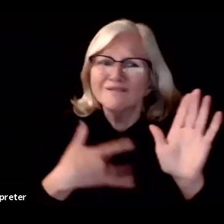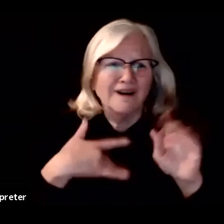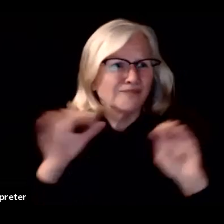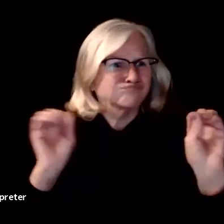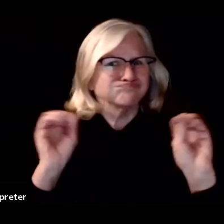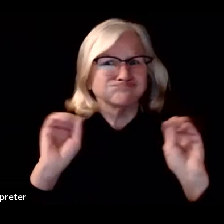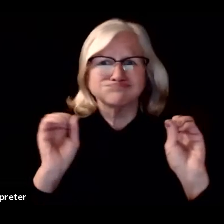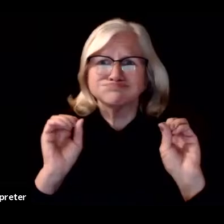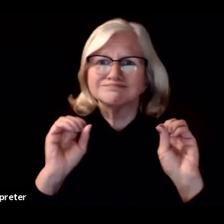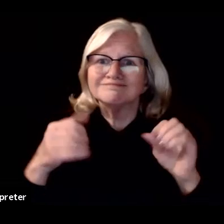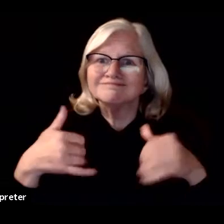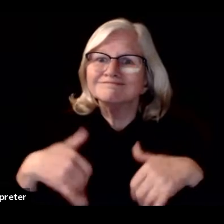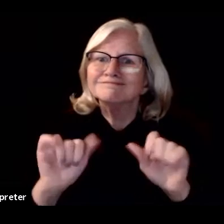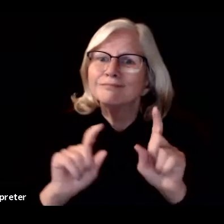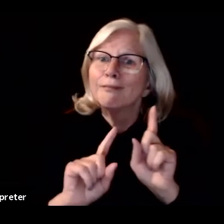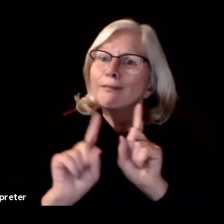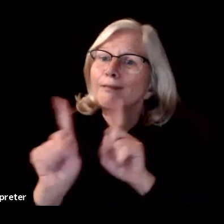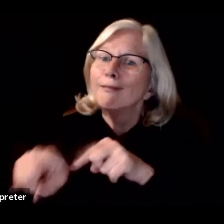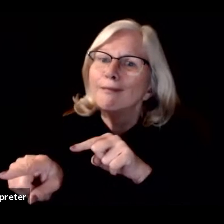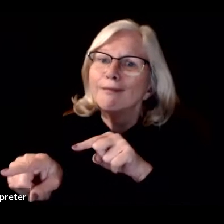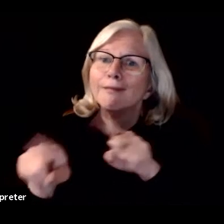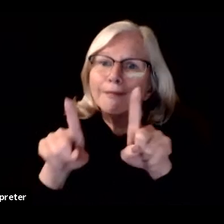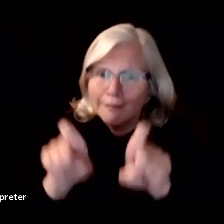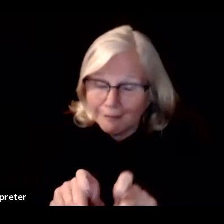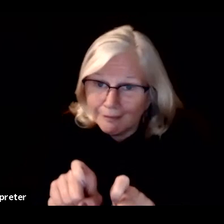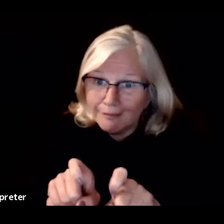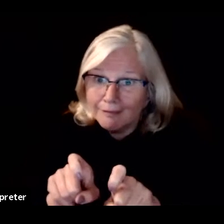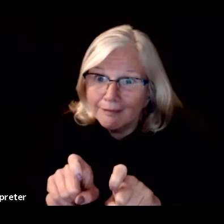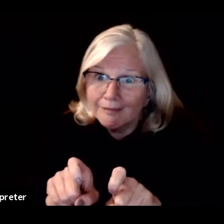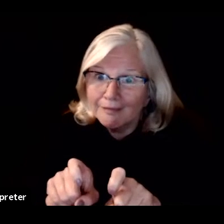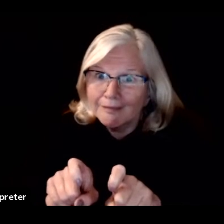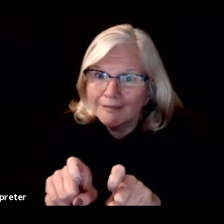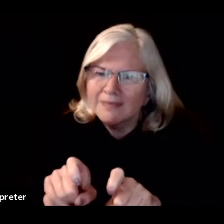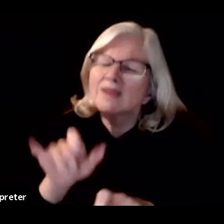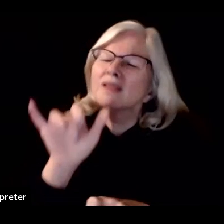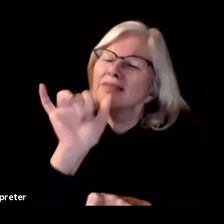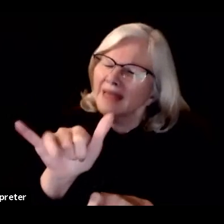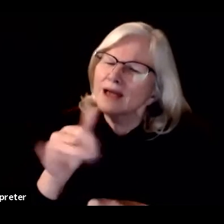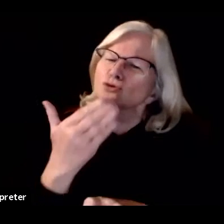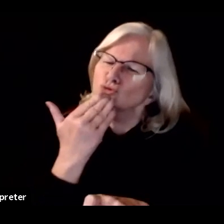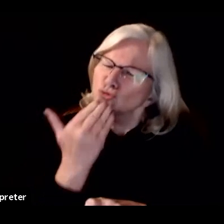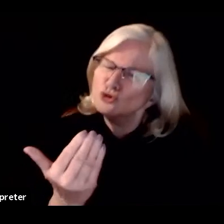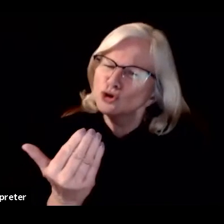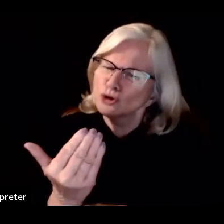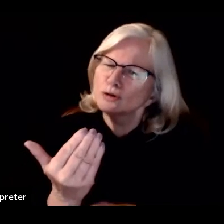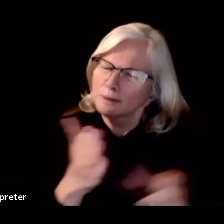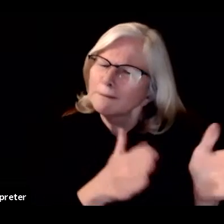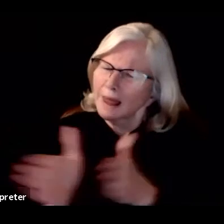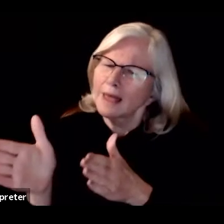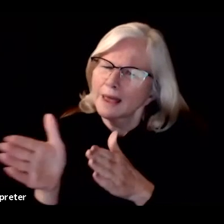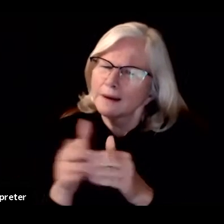through that asymptomatic spread from people who have no idea that they have the virus is a